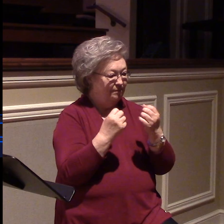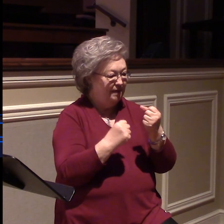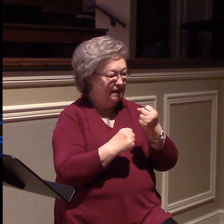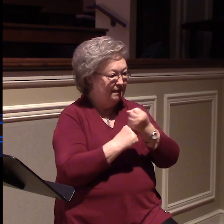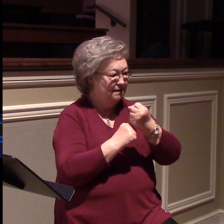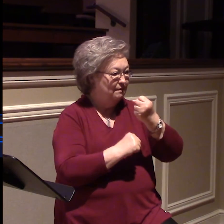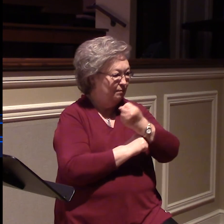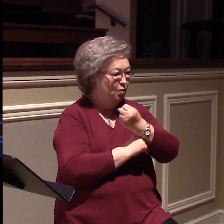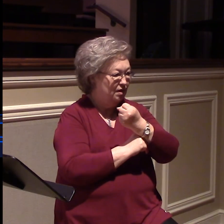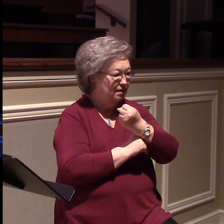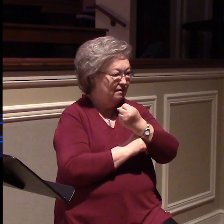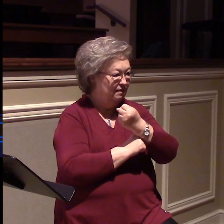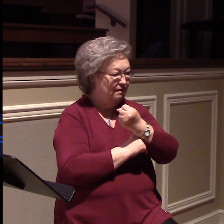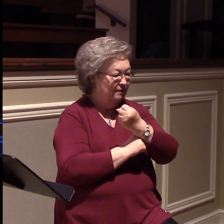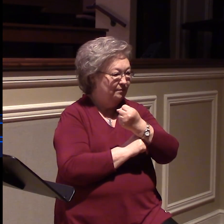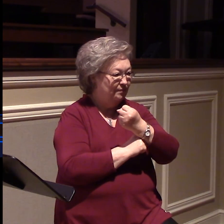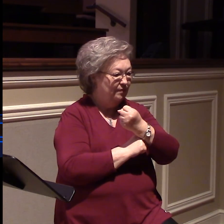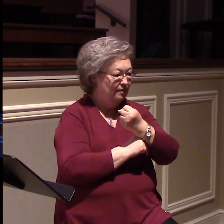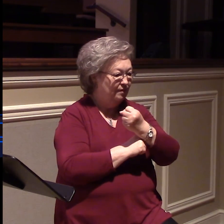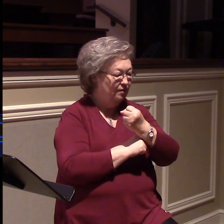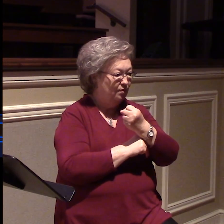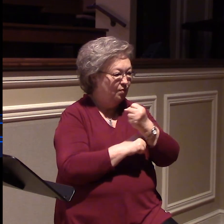a sufficient place to stand.